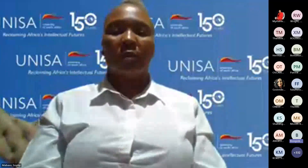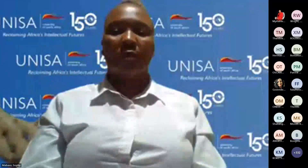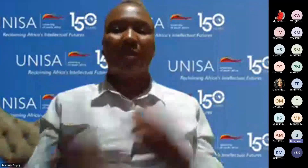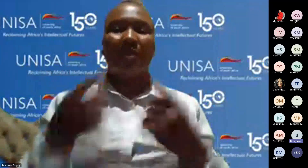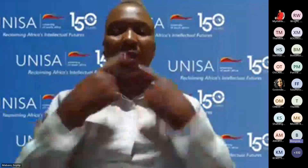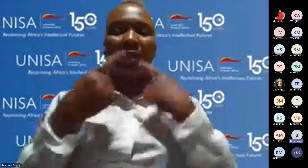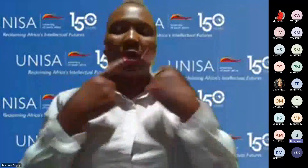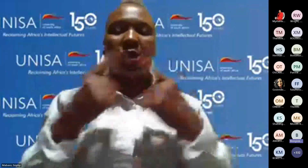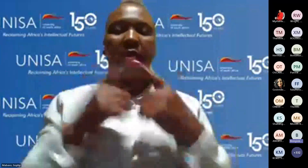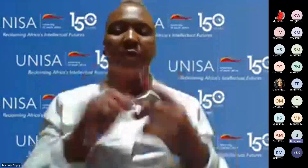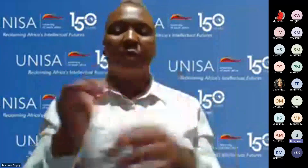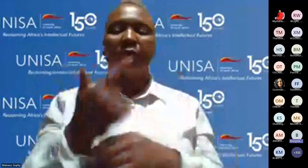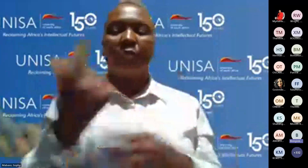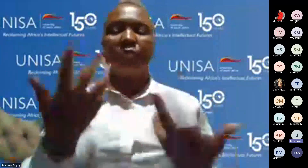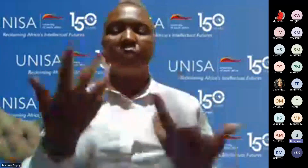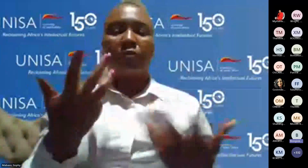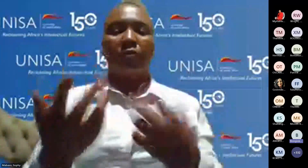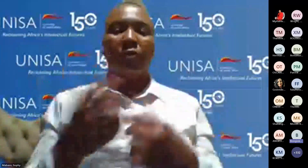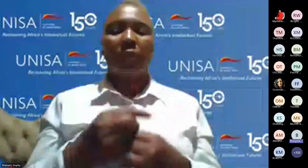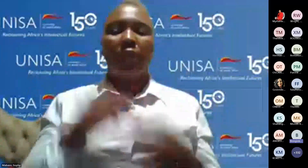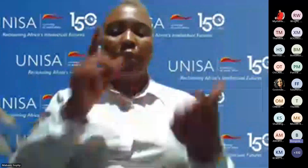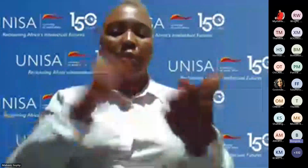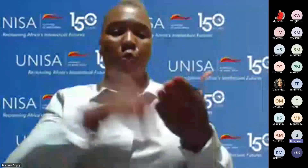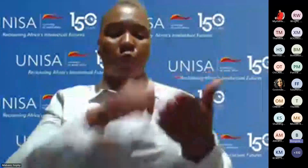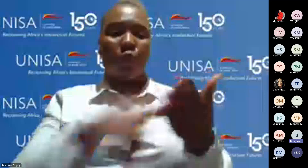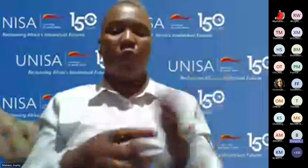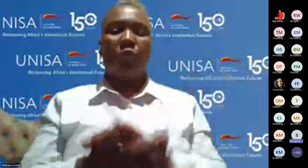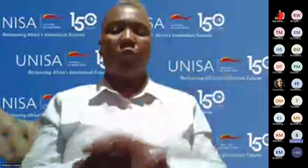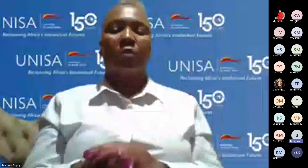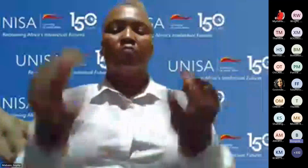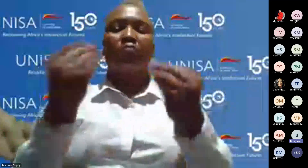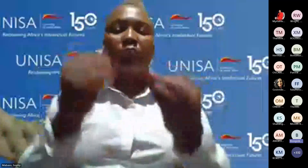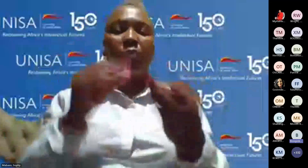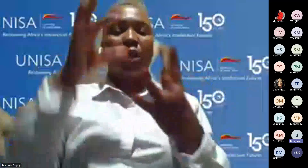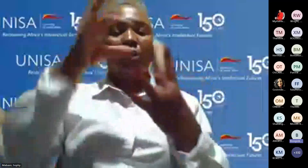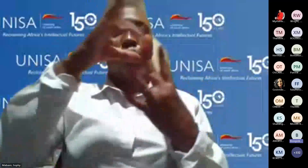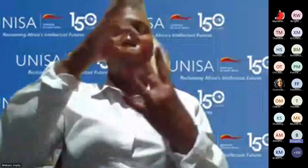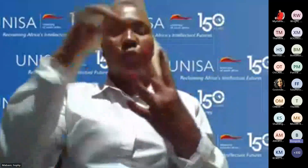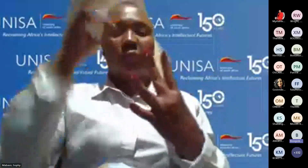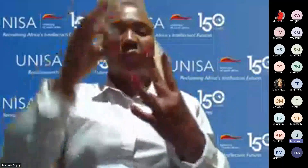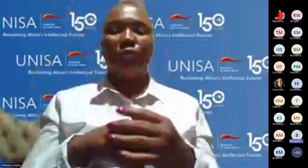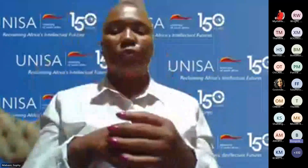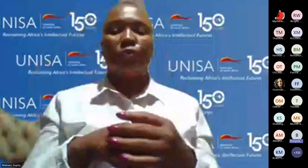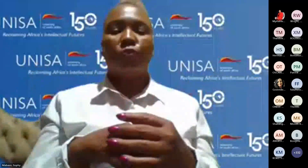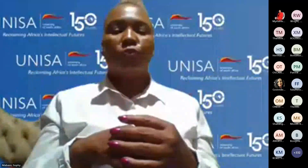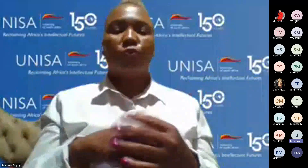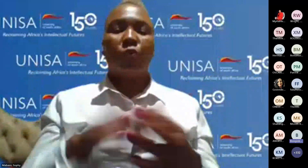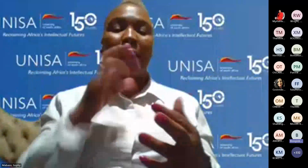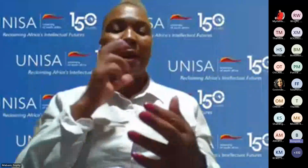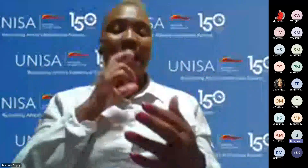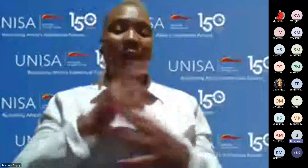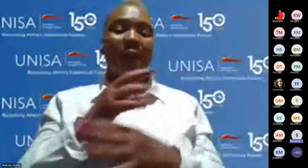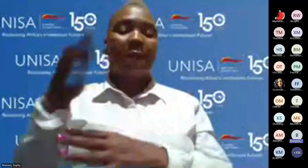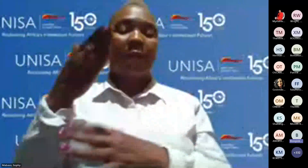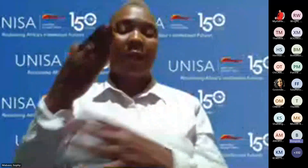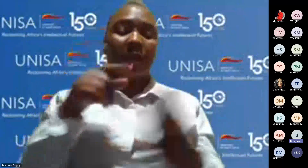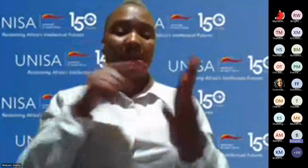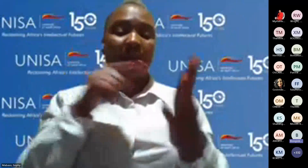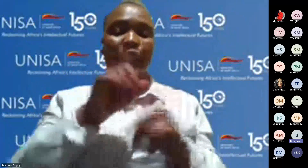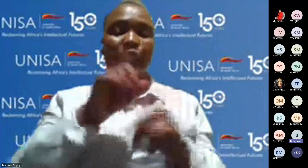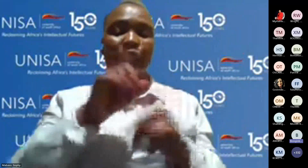answers are totally wrong, and then you've got an option to red flag that question. Is it